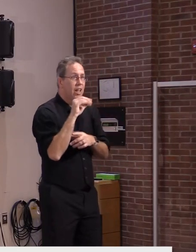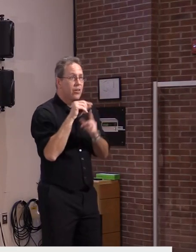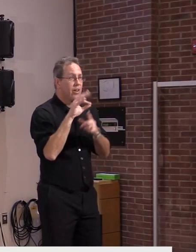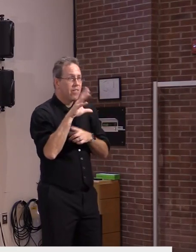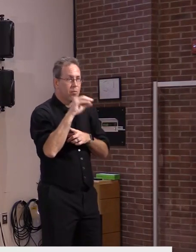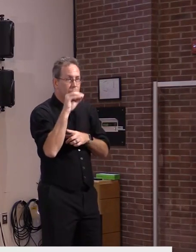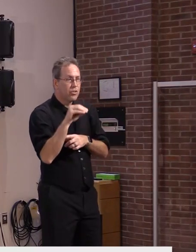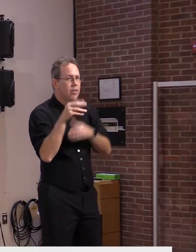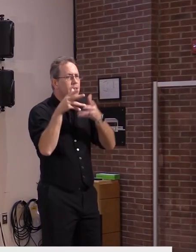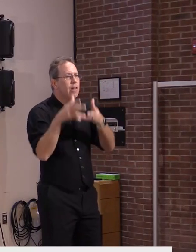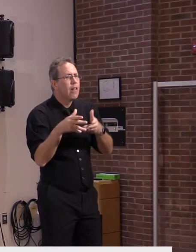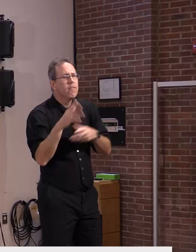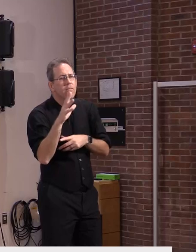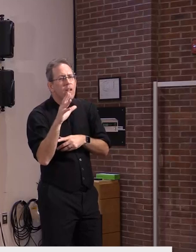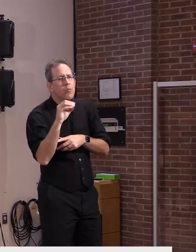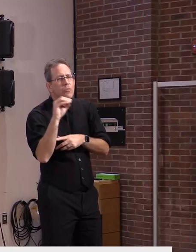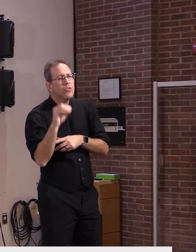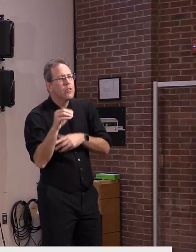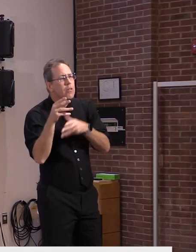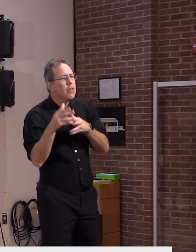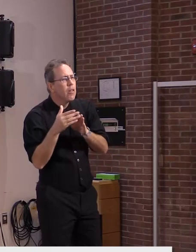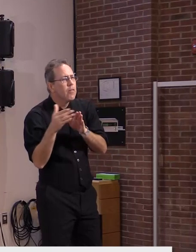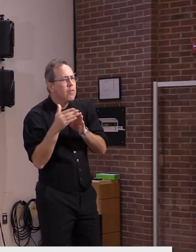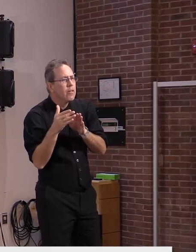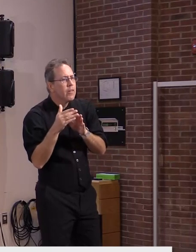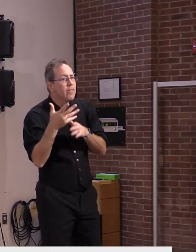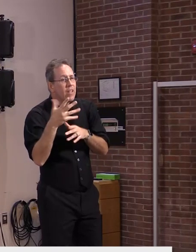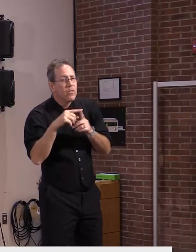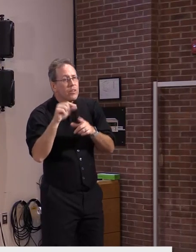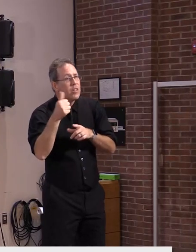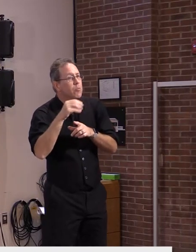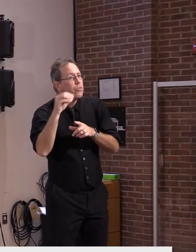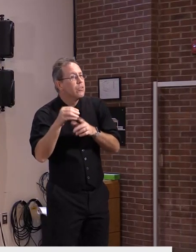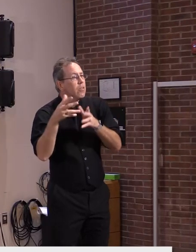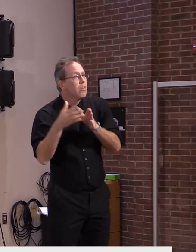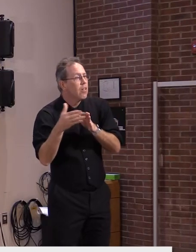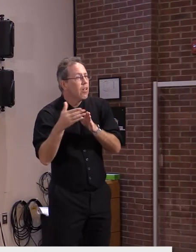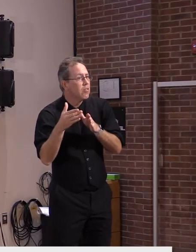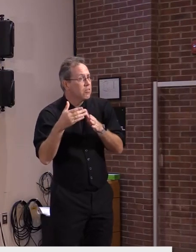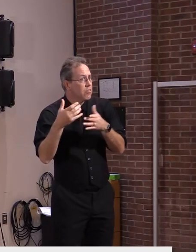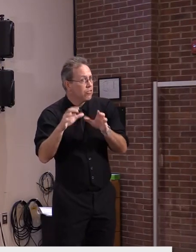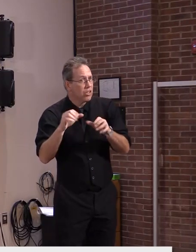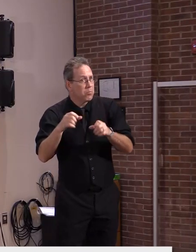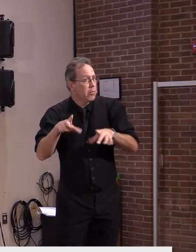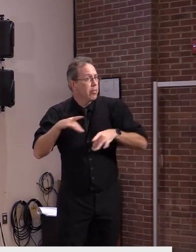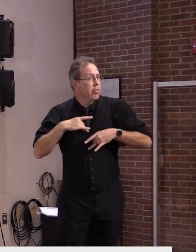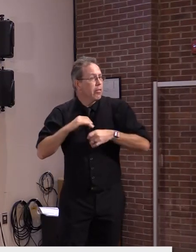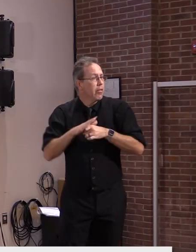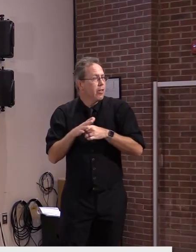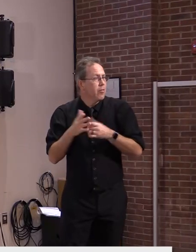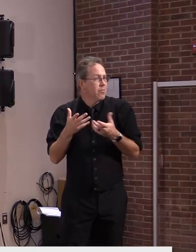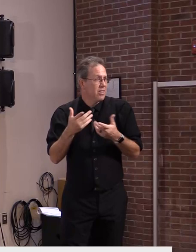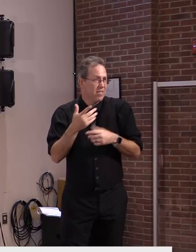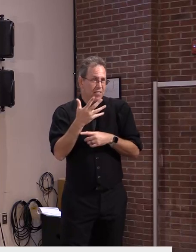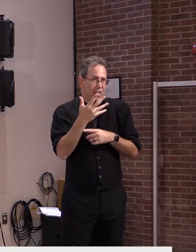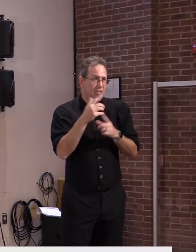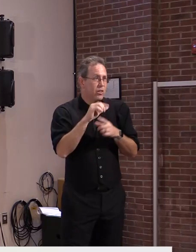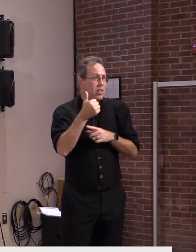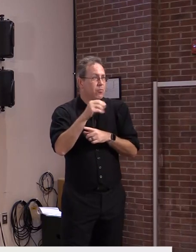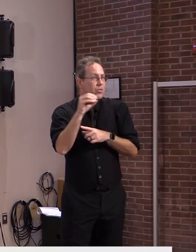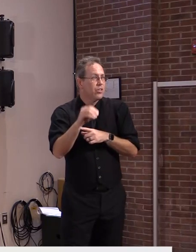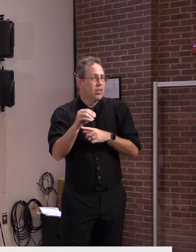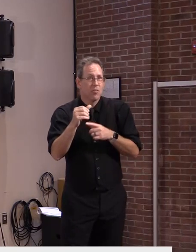benefit, even though the majority of the population will have that benefit. That's